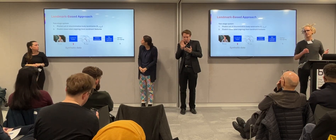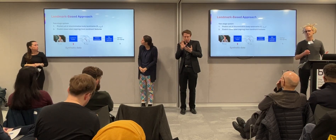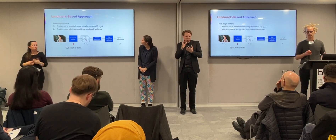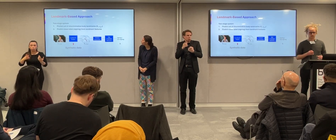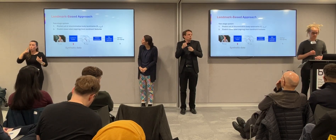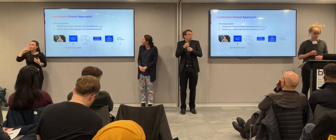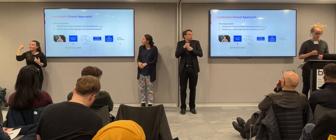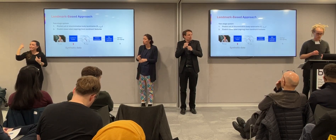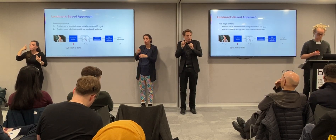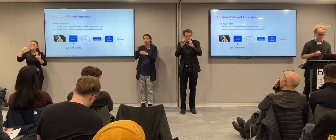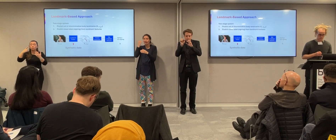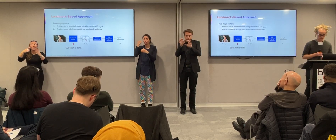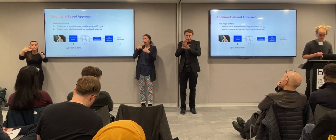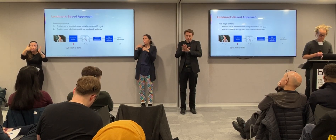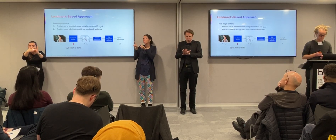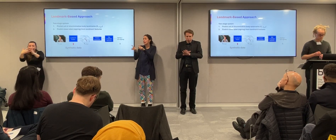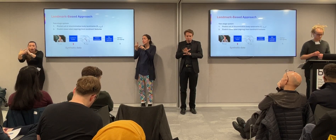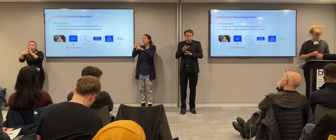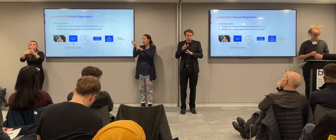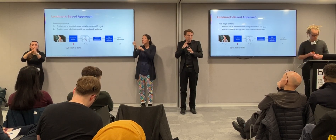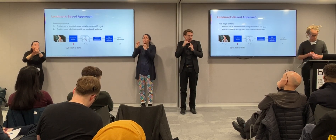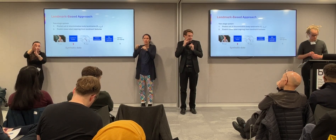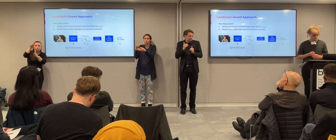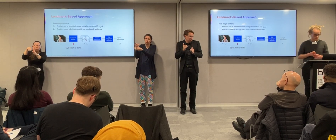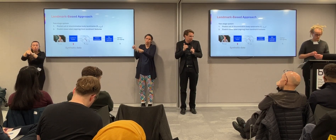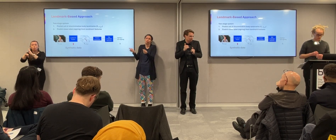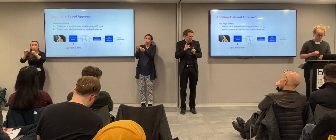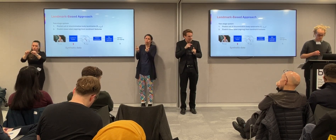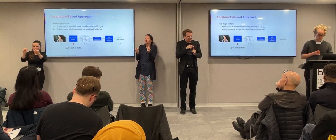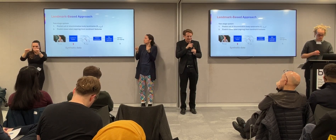test cases that we observe essentially.